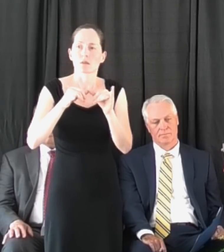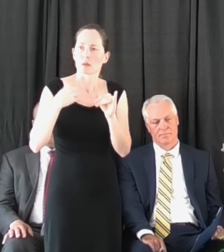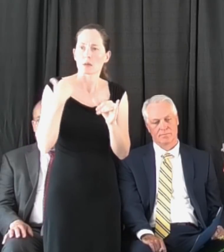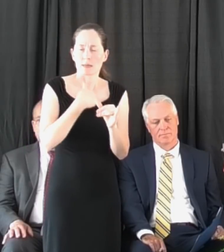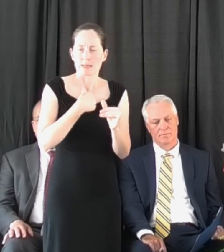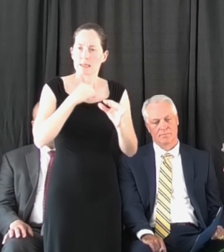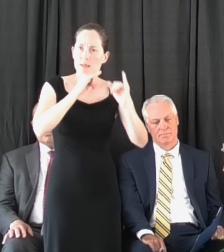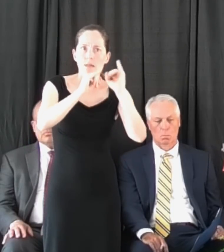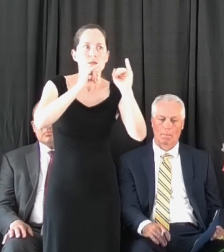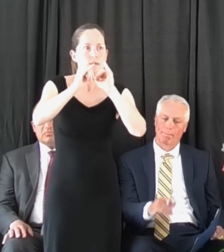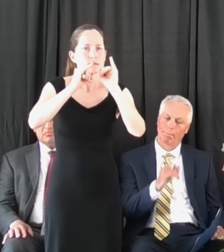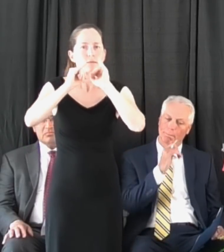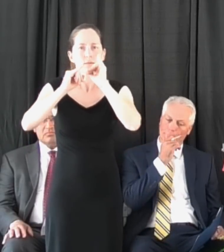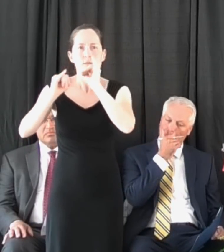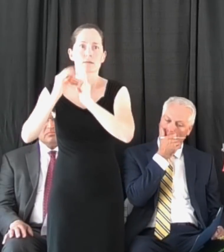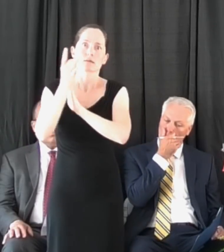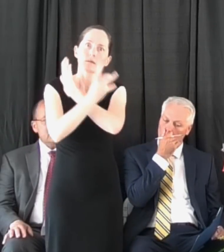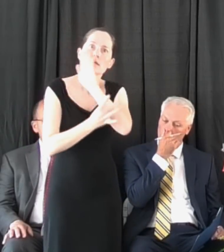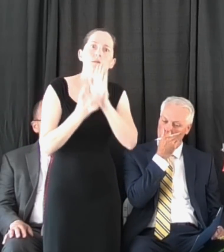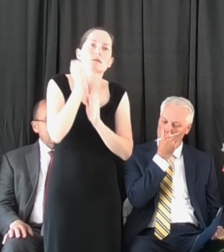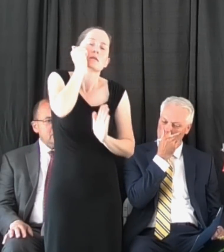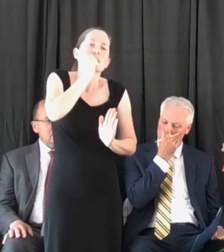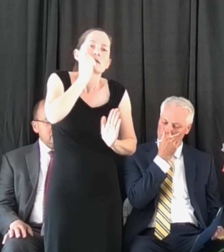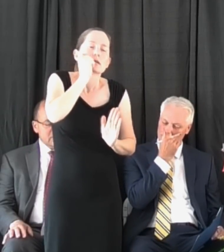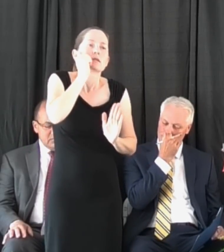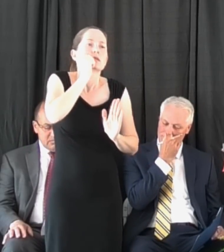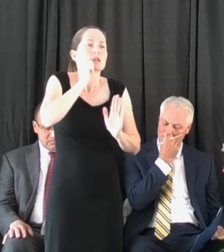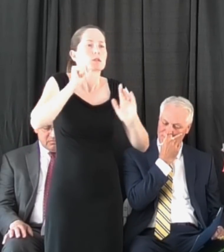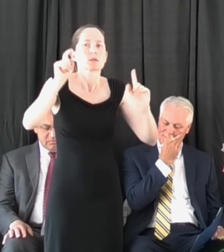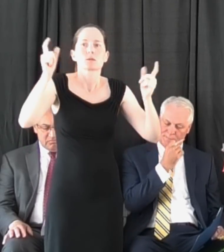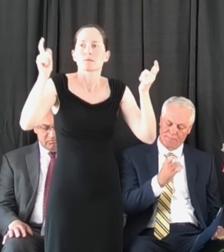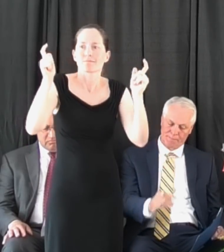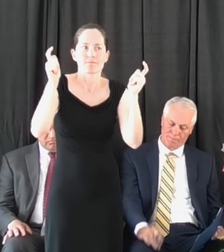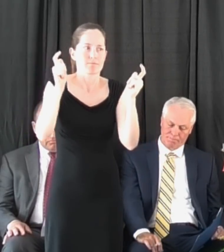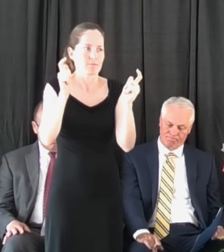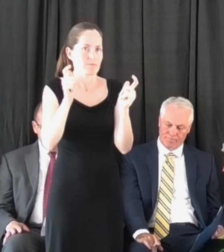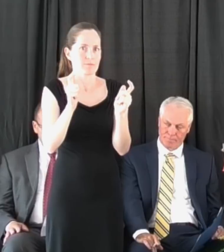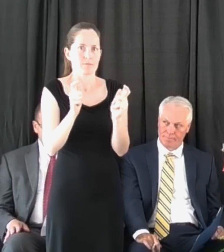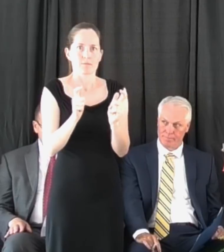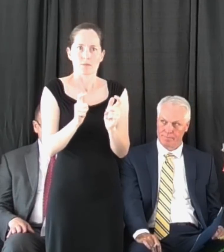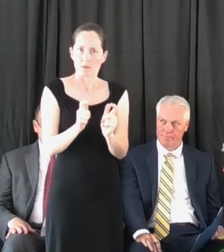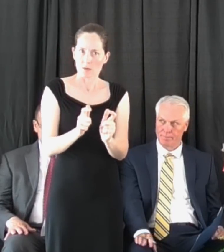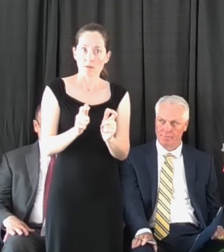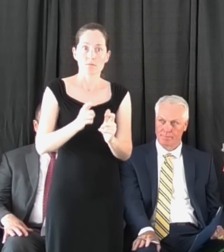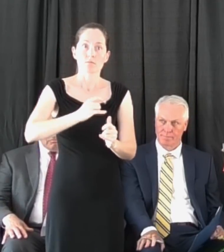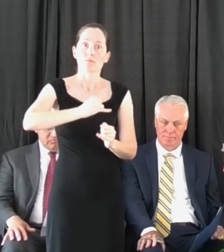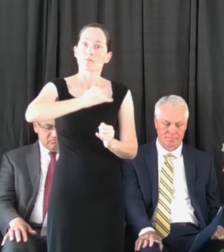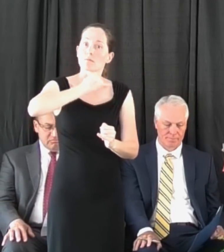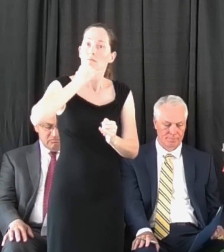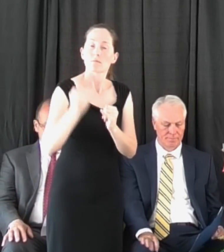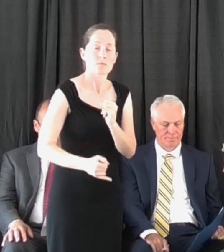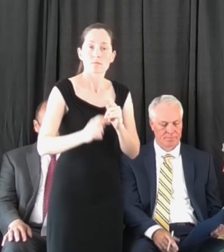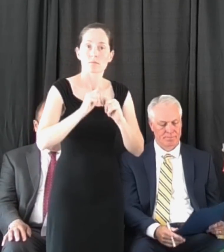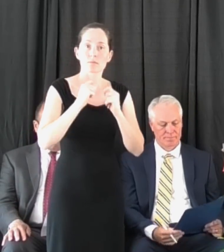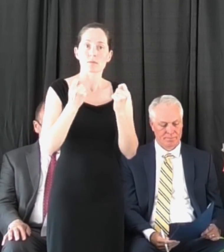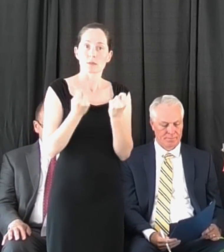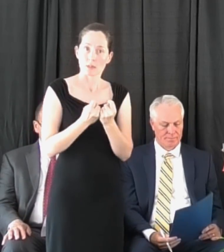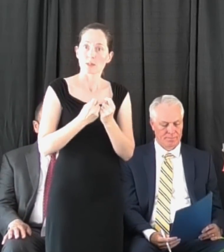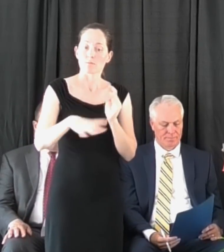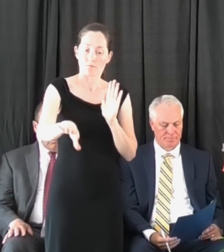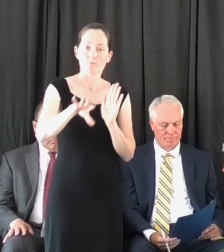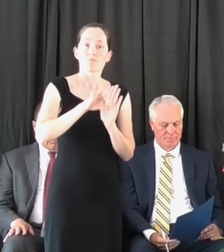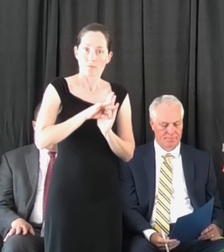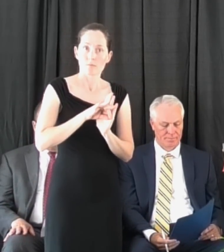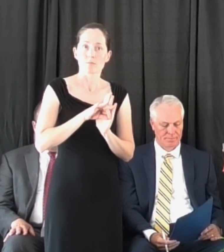of interviews of 8 hours each conducted, and a finalist team of Edgemore Starr, Clark, HOK, and